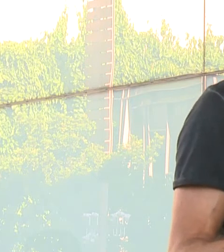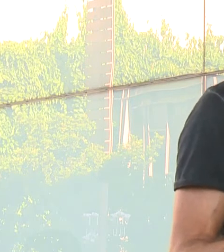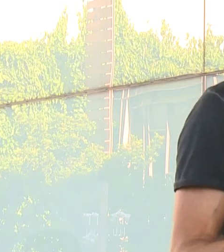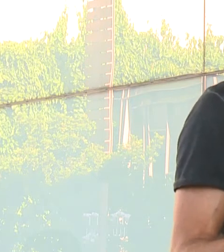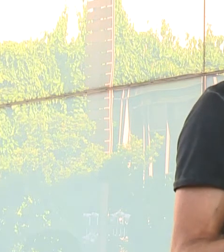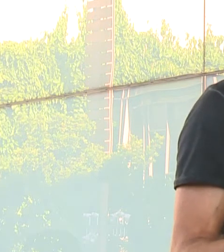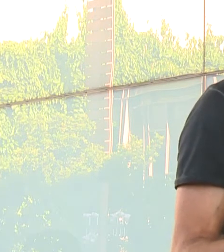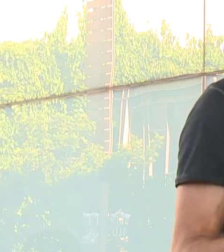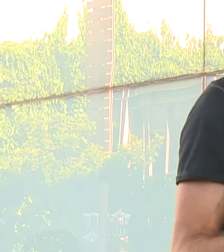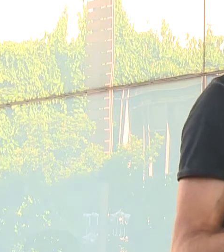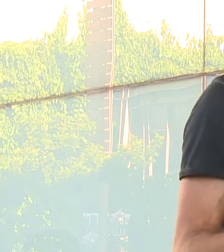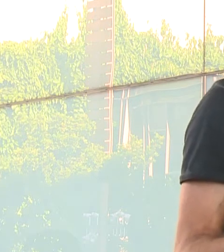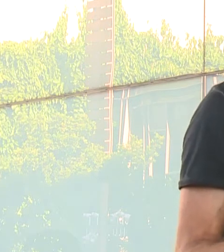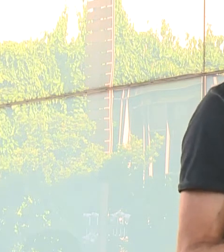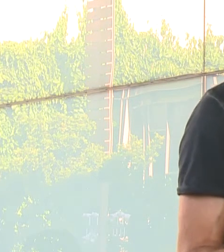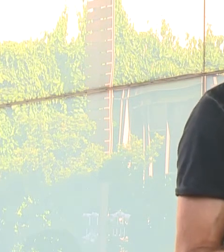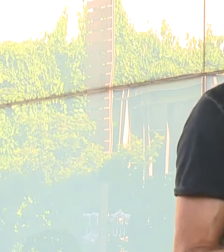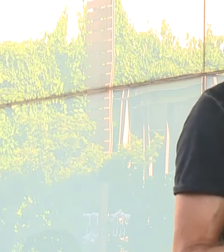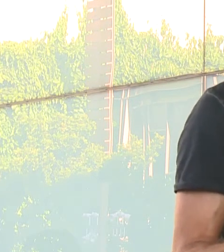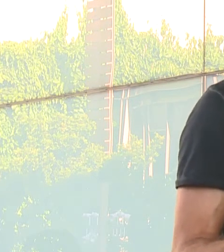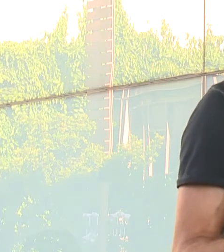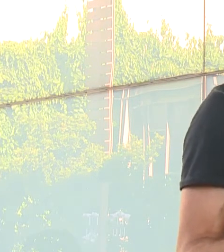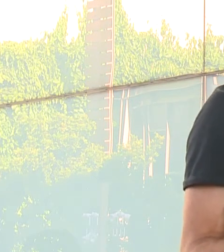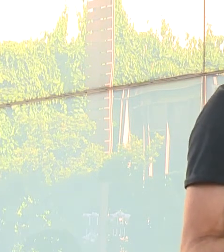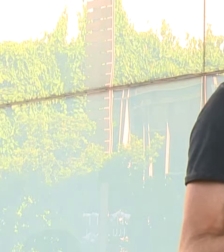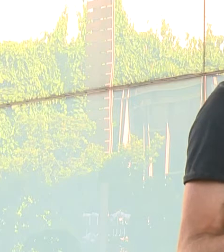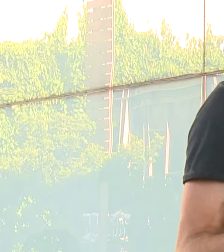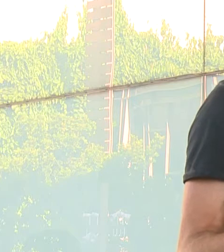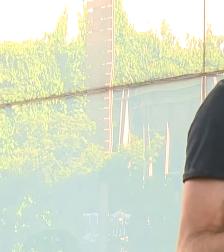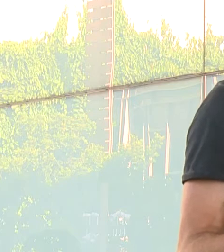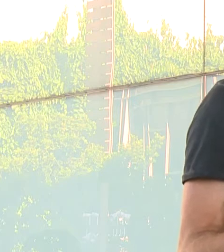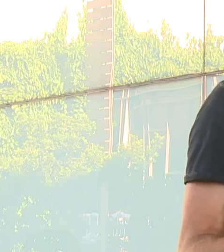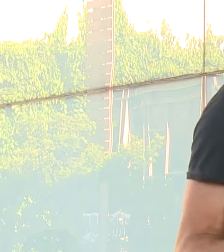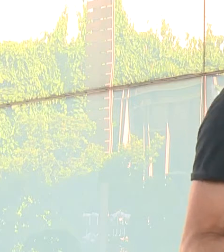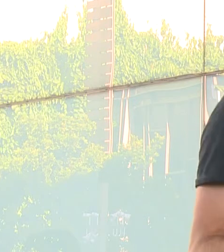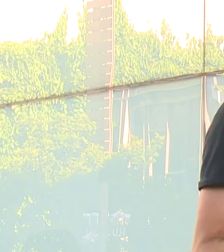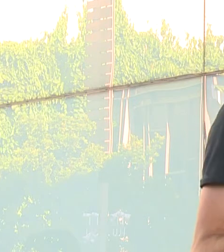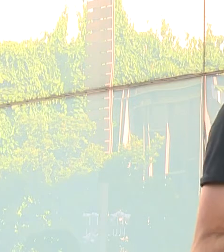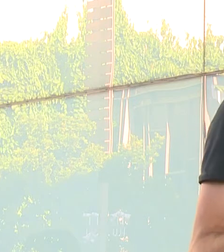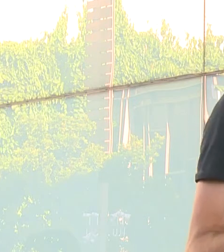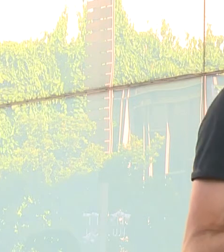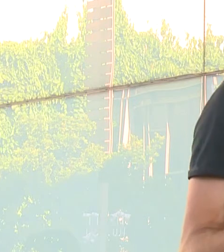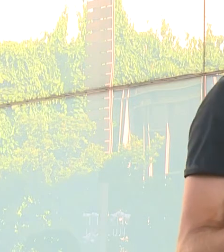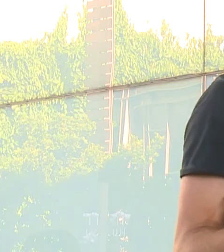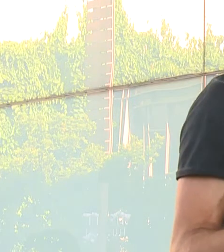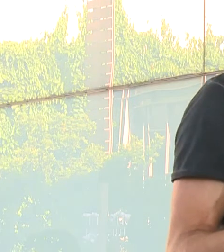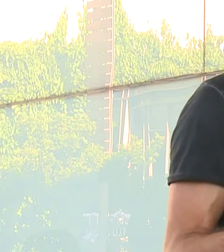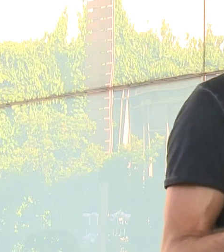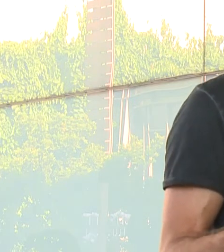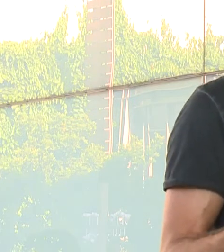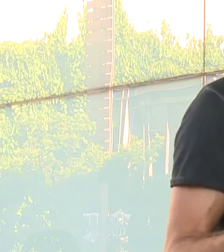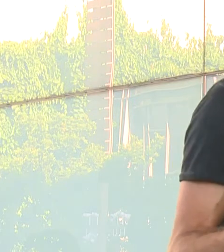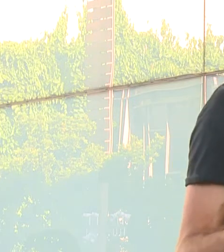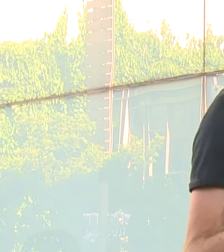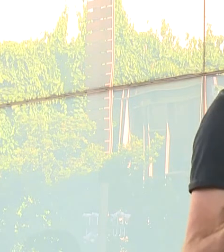history. I sometimes think my life is like that of a cartoon favourites, Mr. Peabody and Sherman. I remember